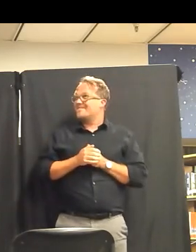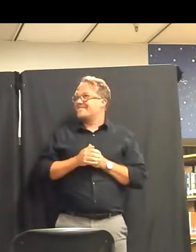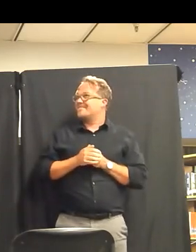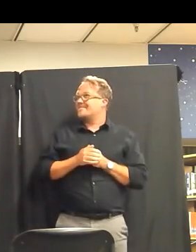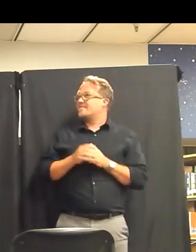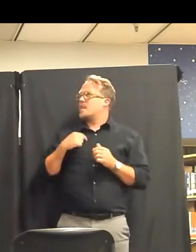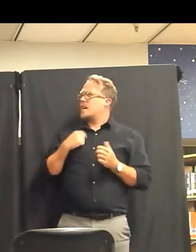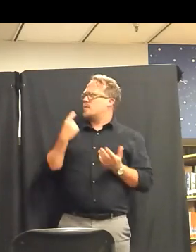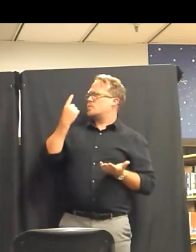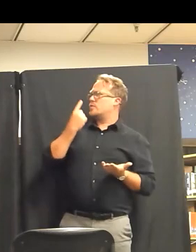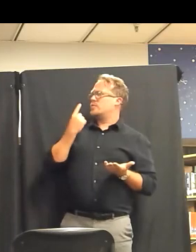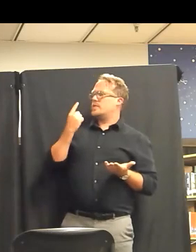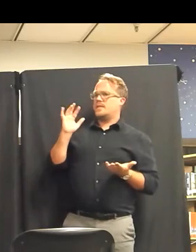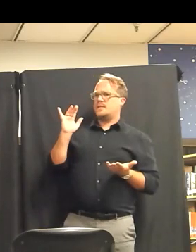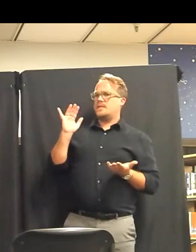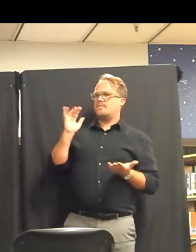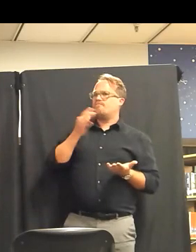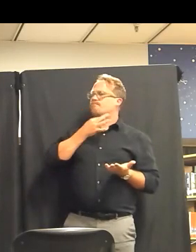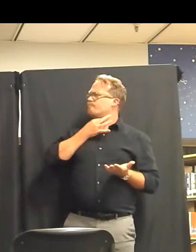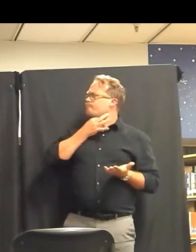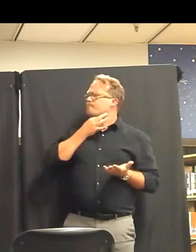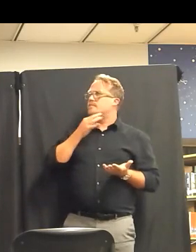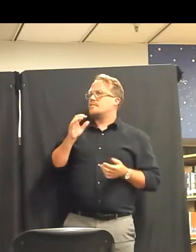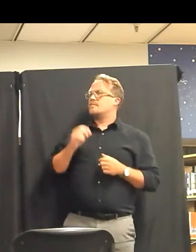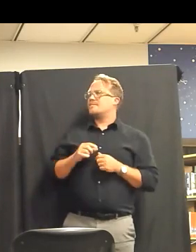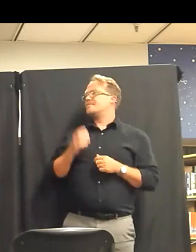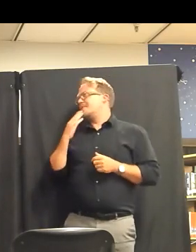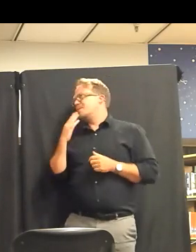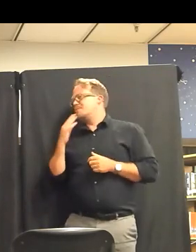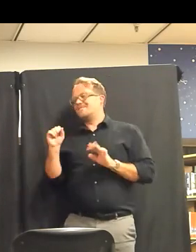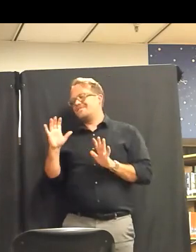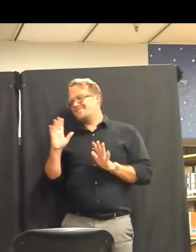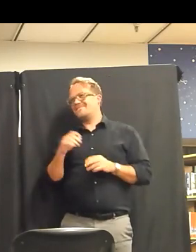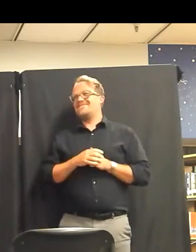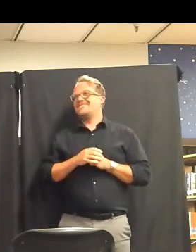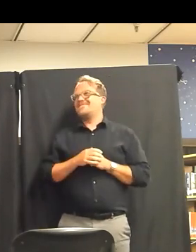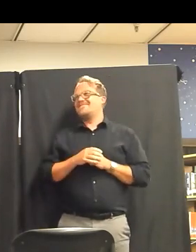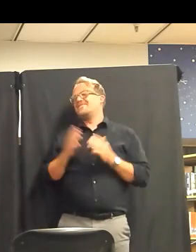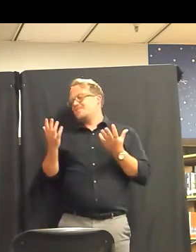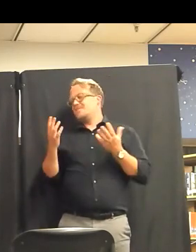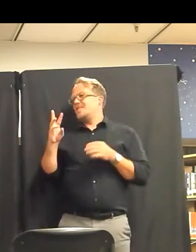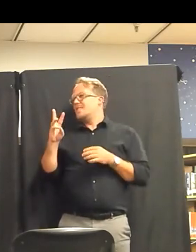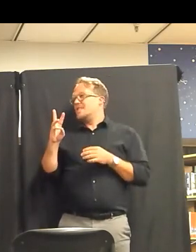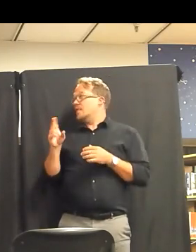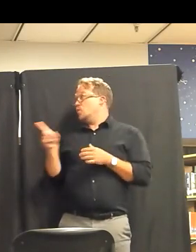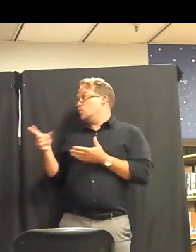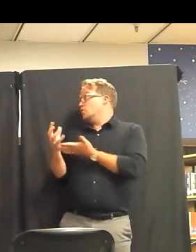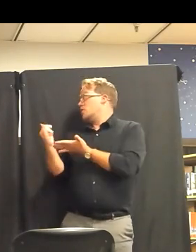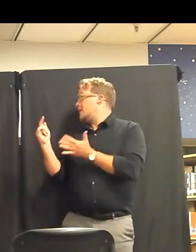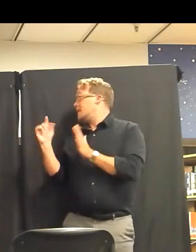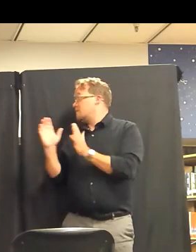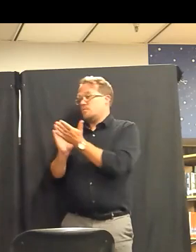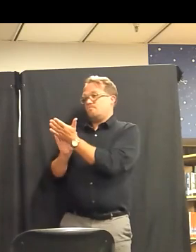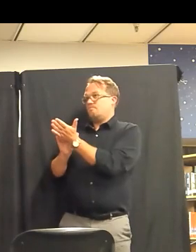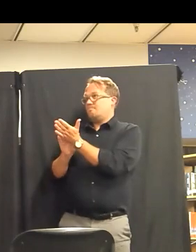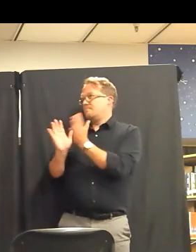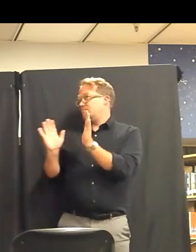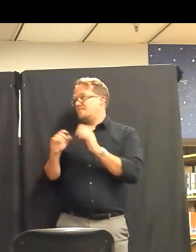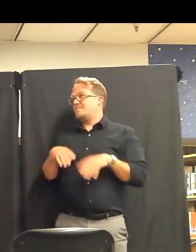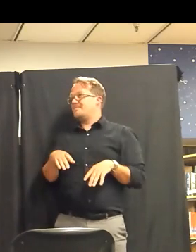wondering. Thank you, Lucy. I appreciate that. You're well. Thank you. Yes, it's well deserved. I was